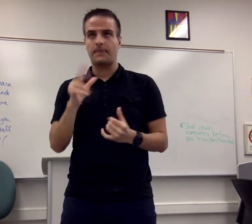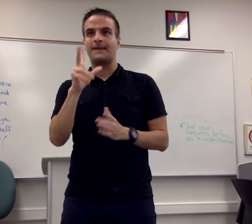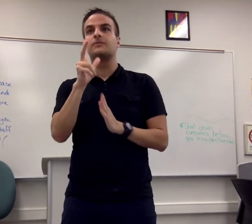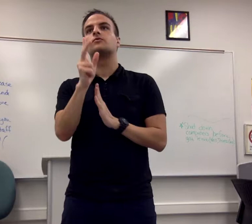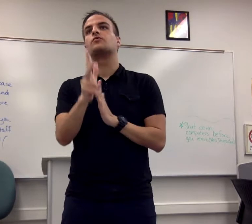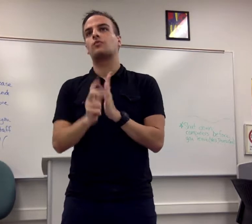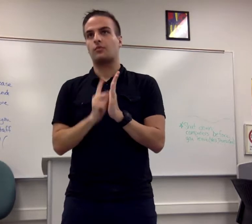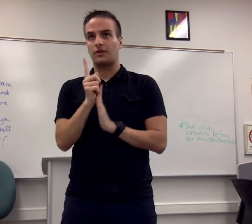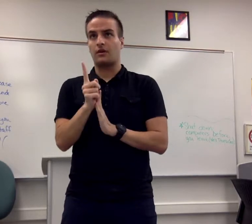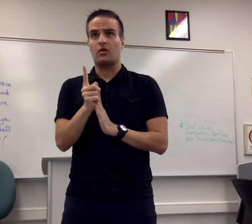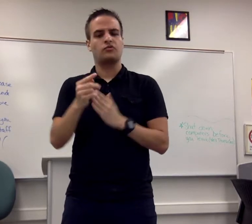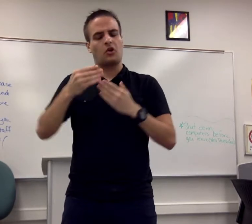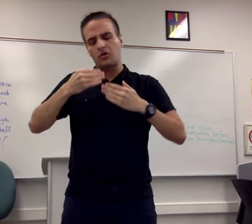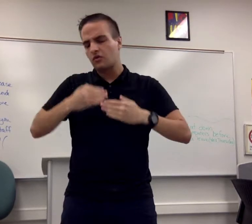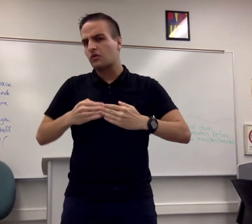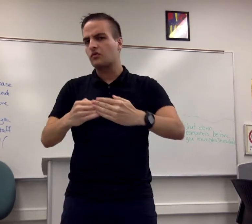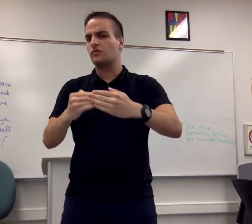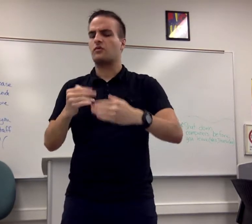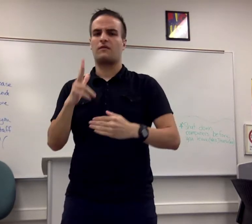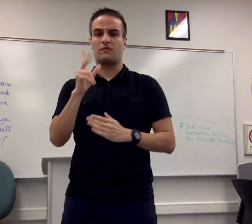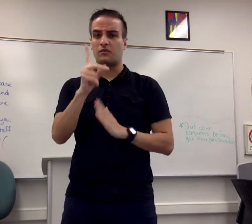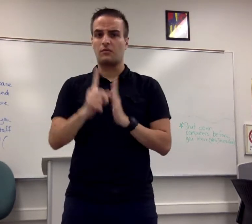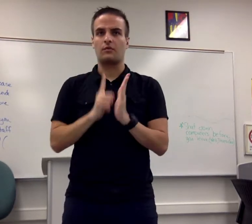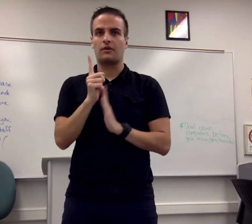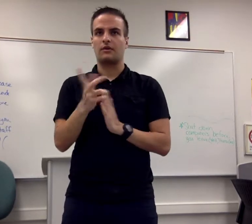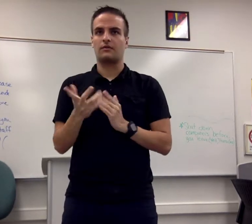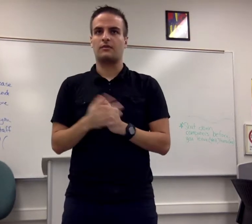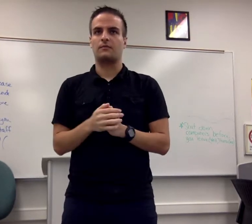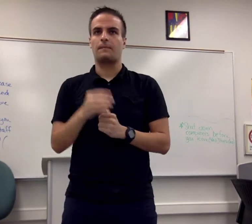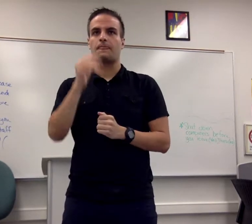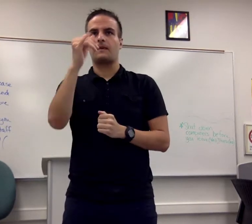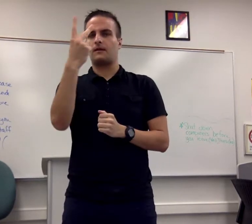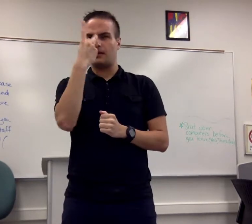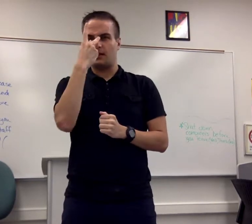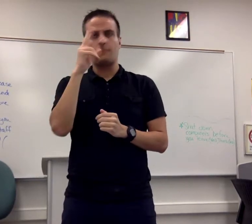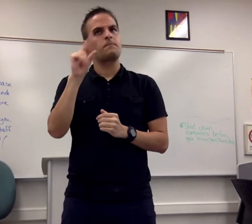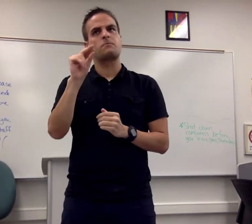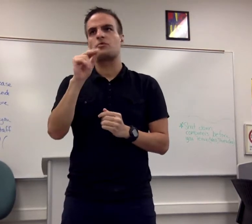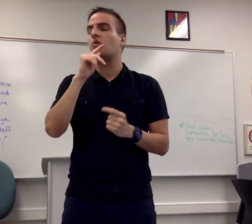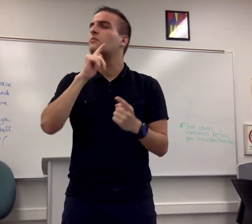3 hours? No. Because your team is sleeping. No.